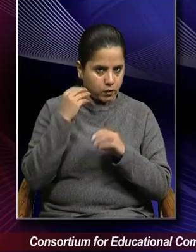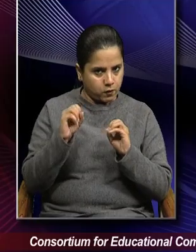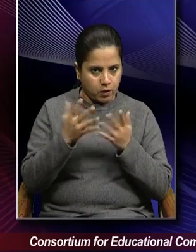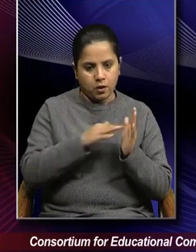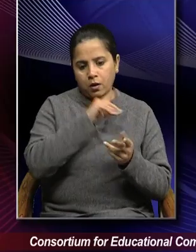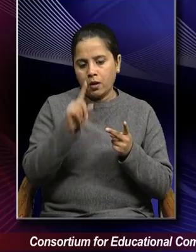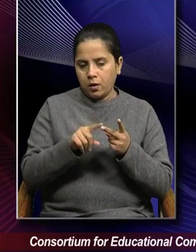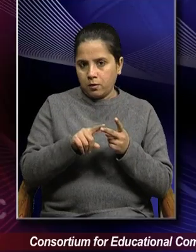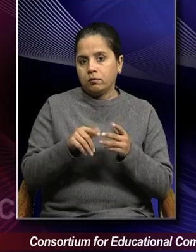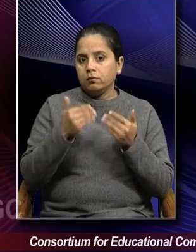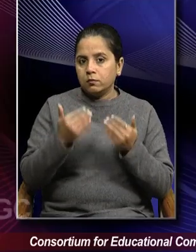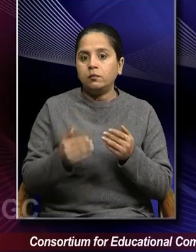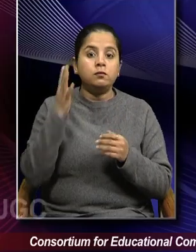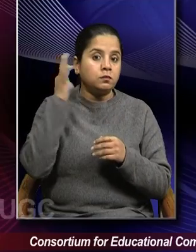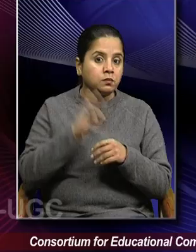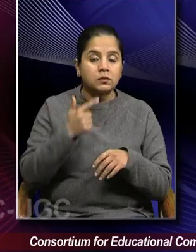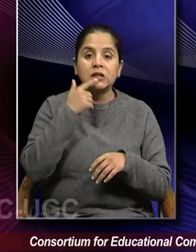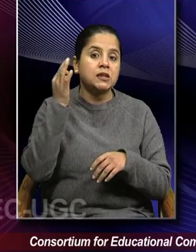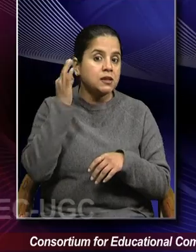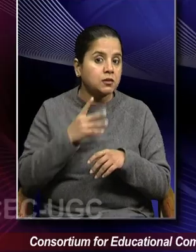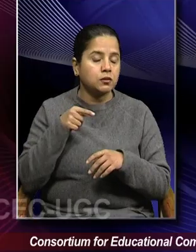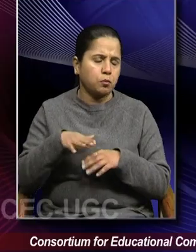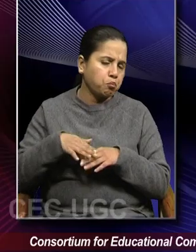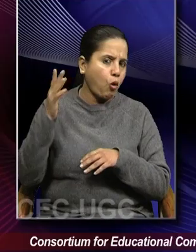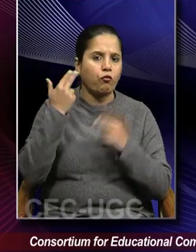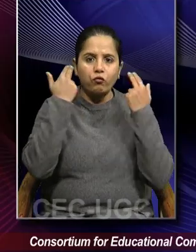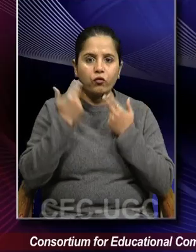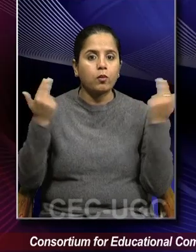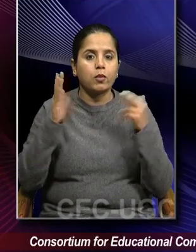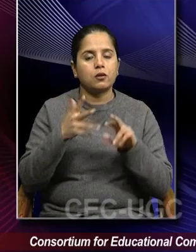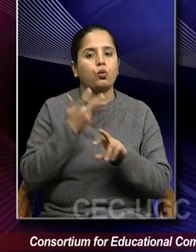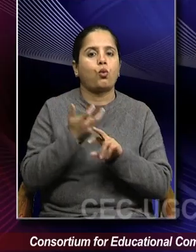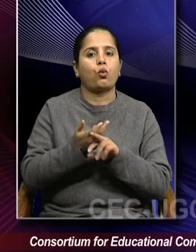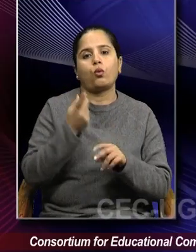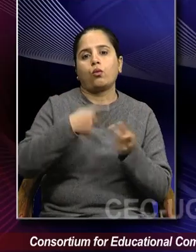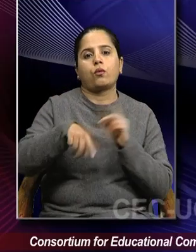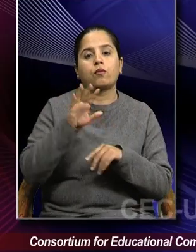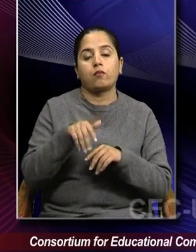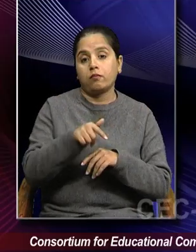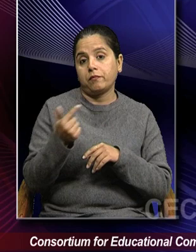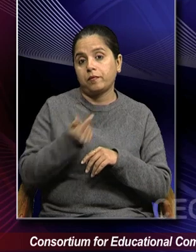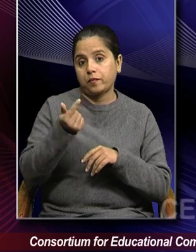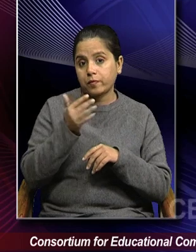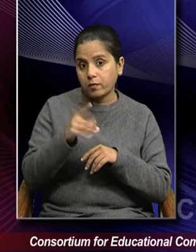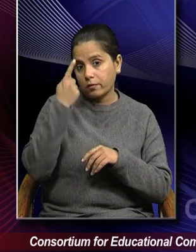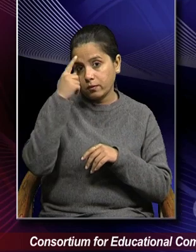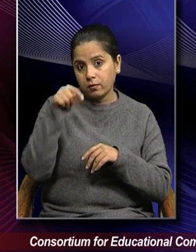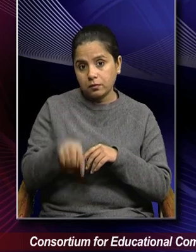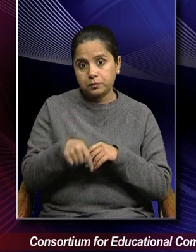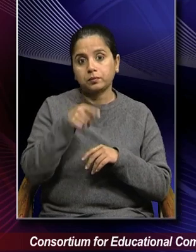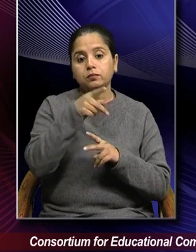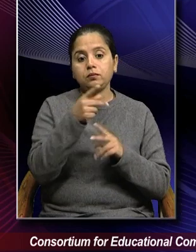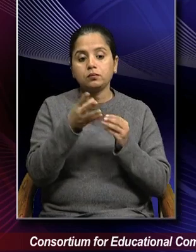being used, and gold and silver, they were the most popular metals which were actually used for minting the